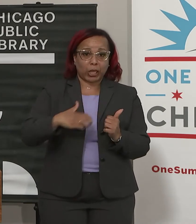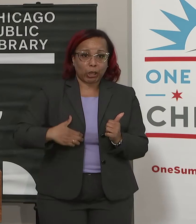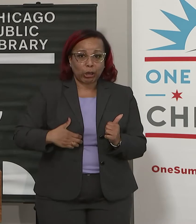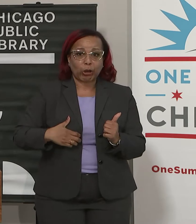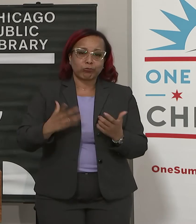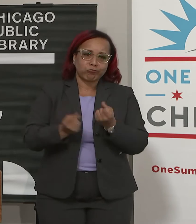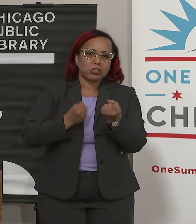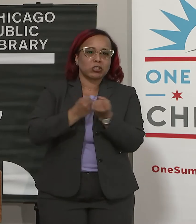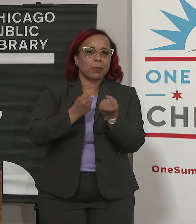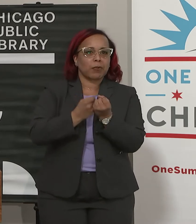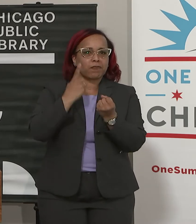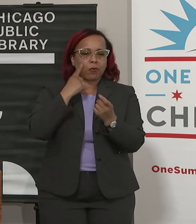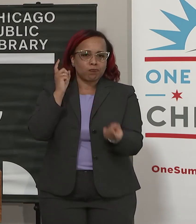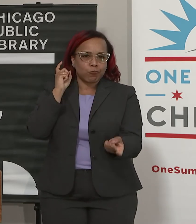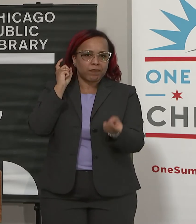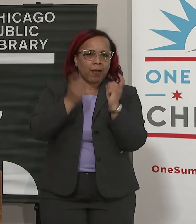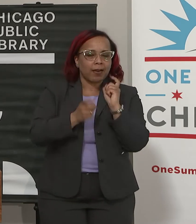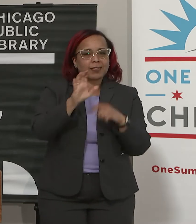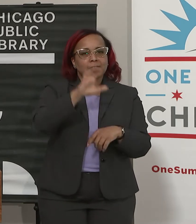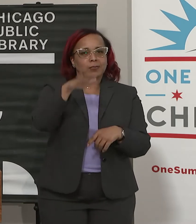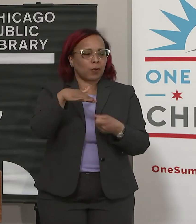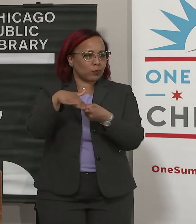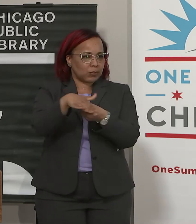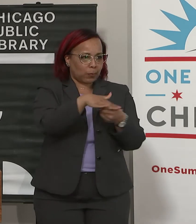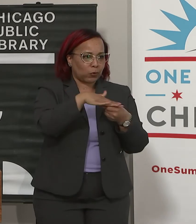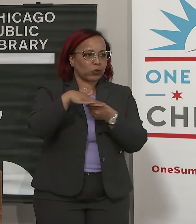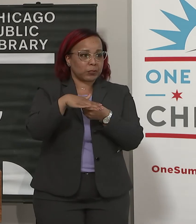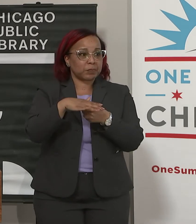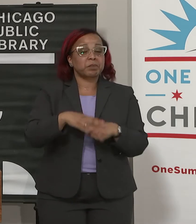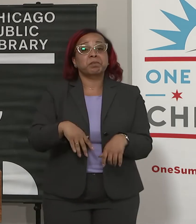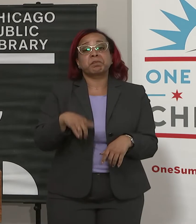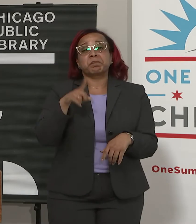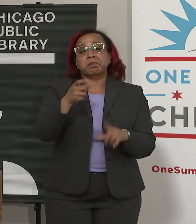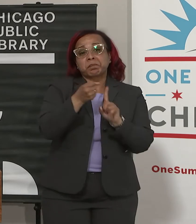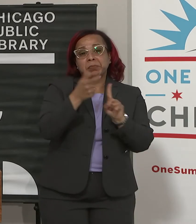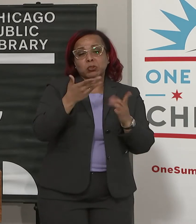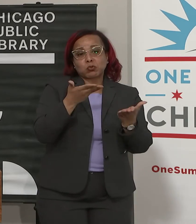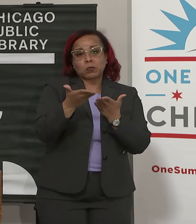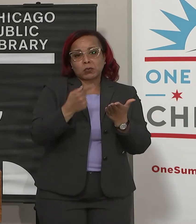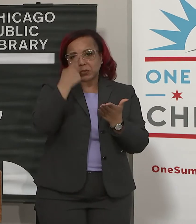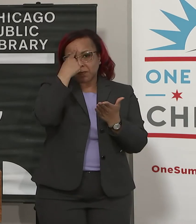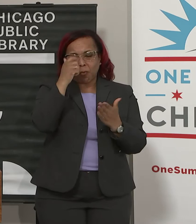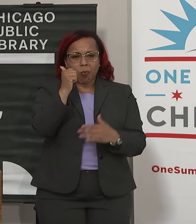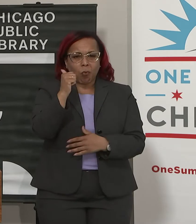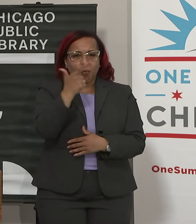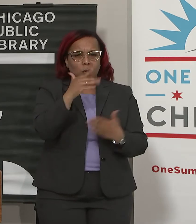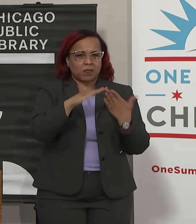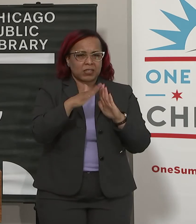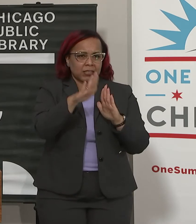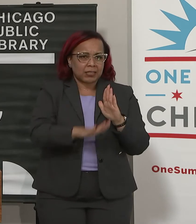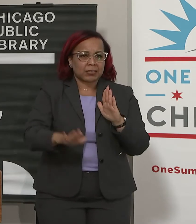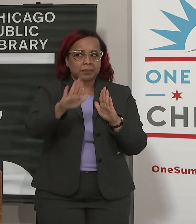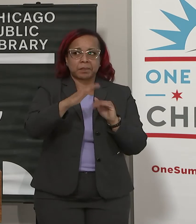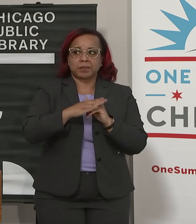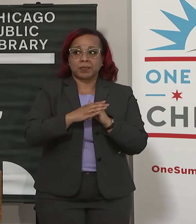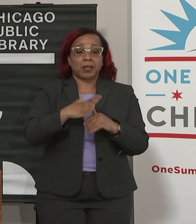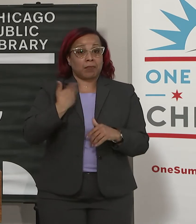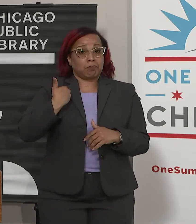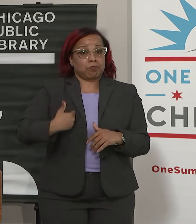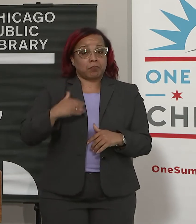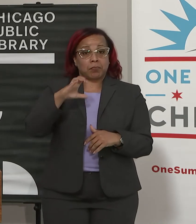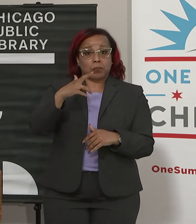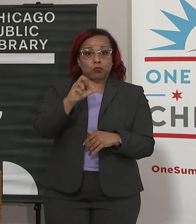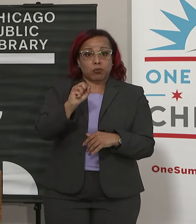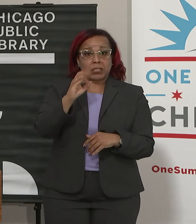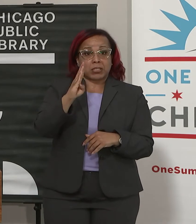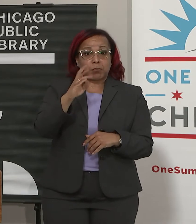champion for revitalizing Chicago's neighborhoods and expanding services for all of the city. My name is Chris